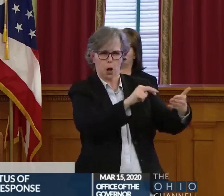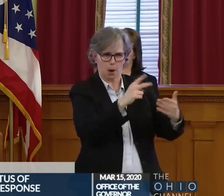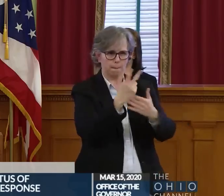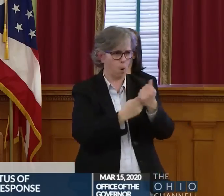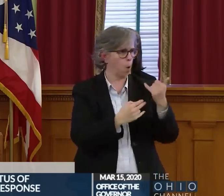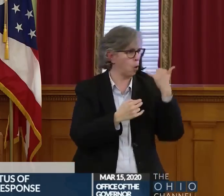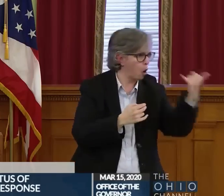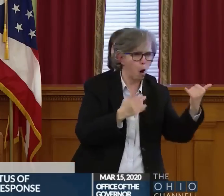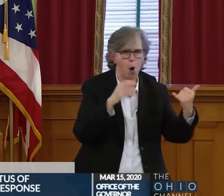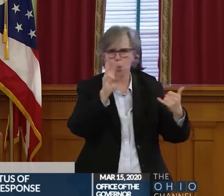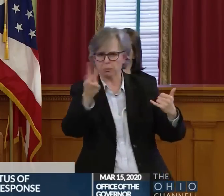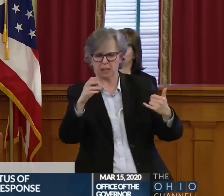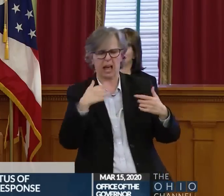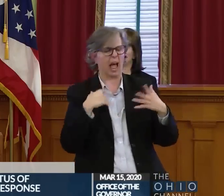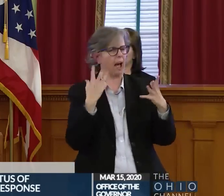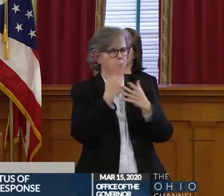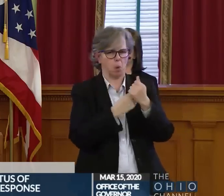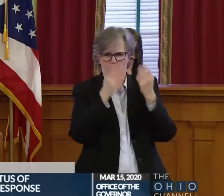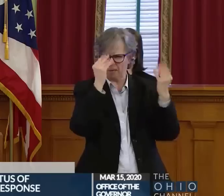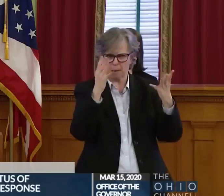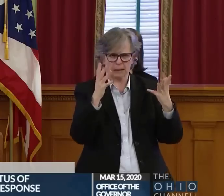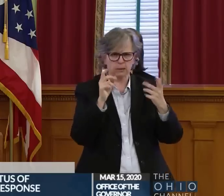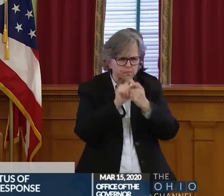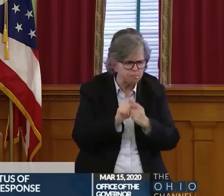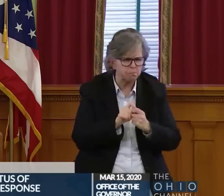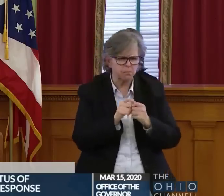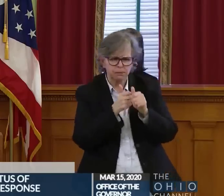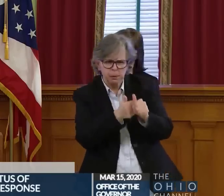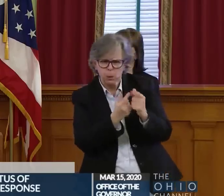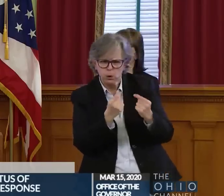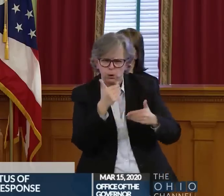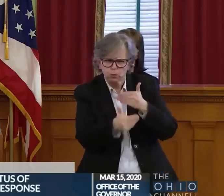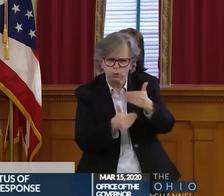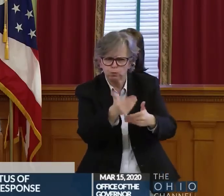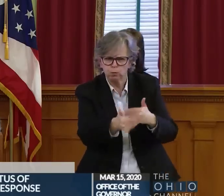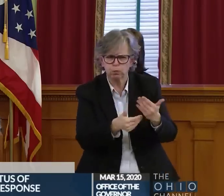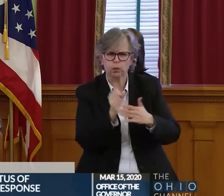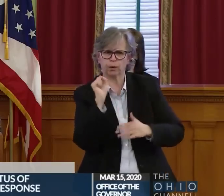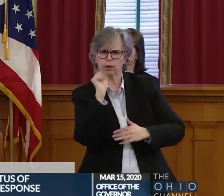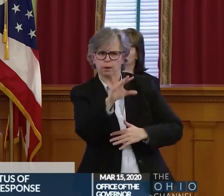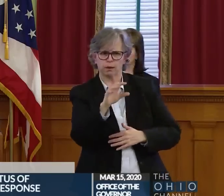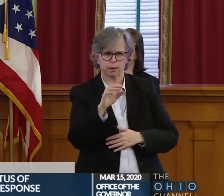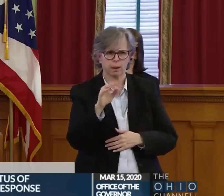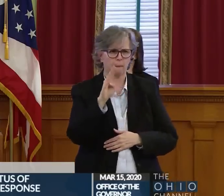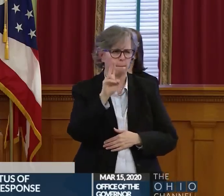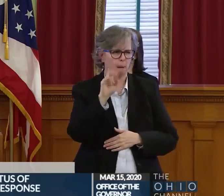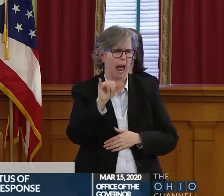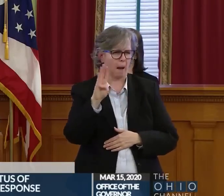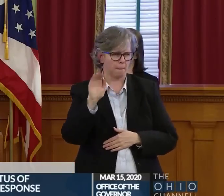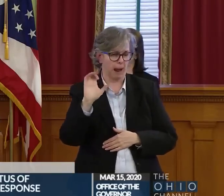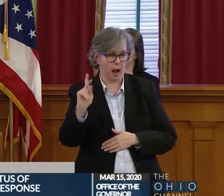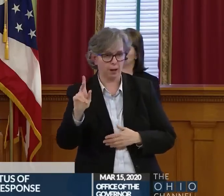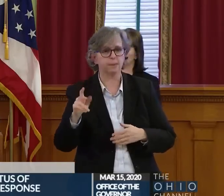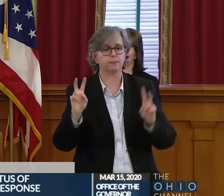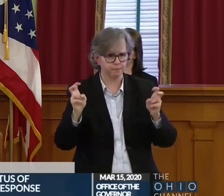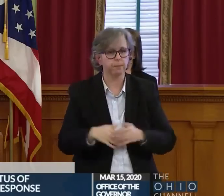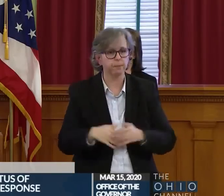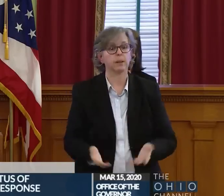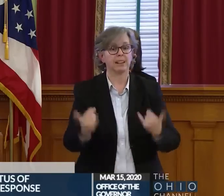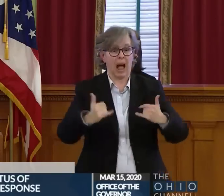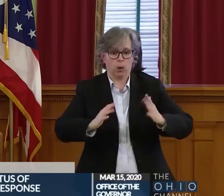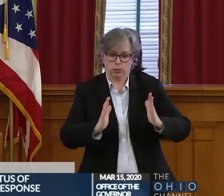more information. Let me go now to support for small businesses and